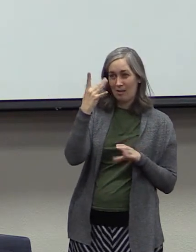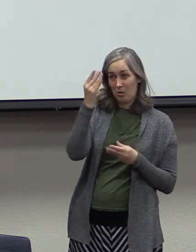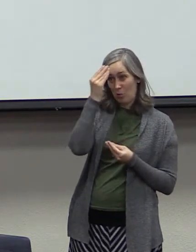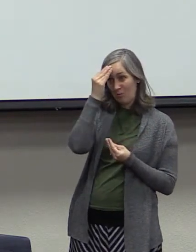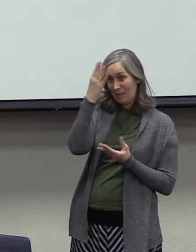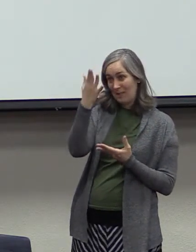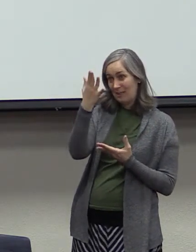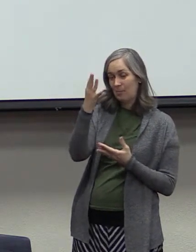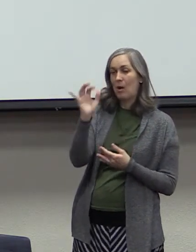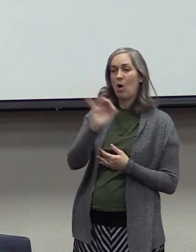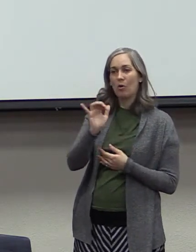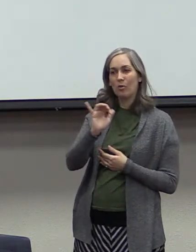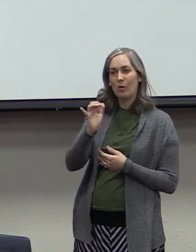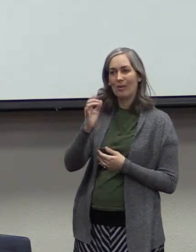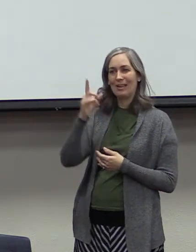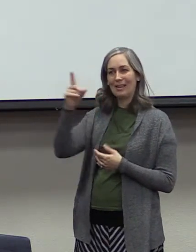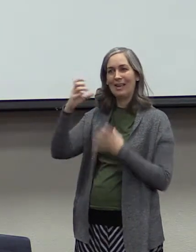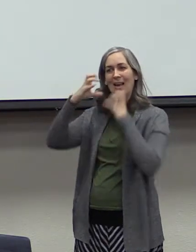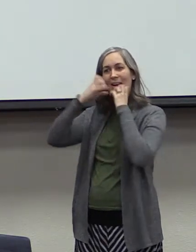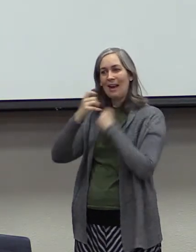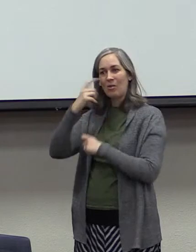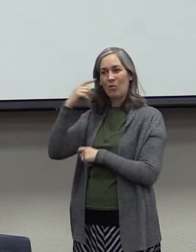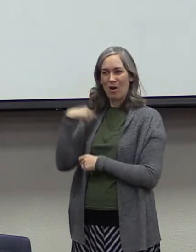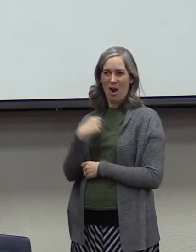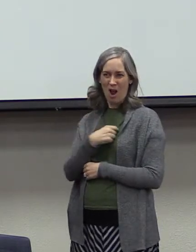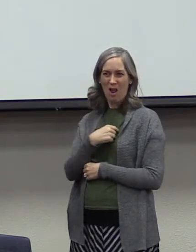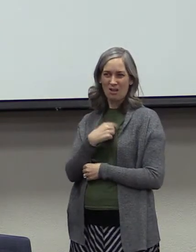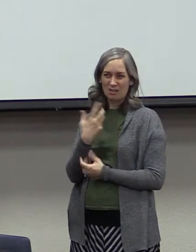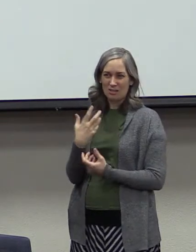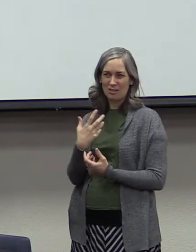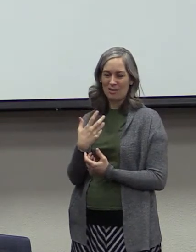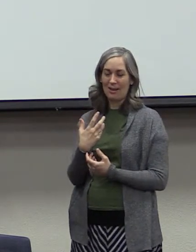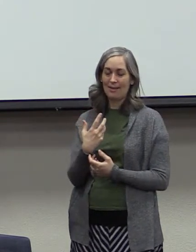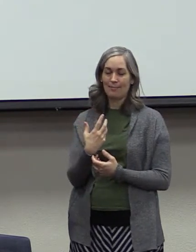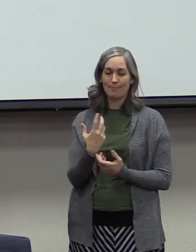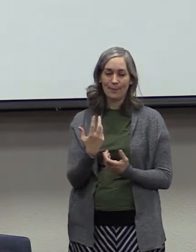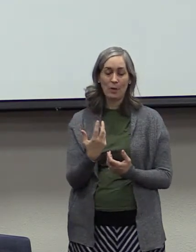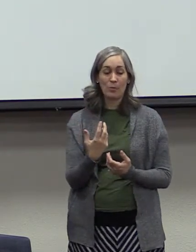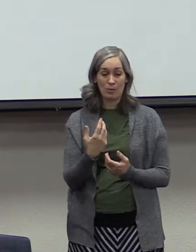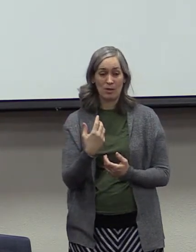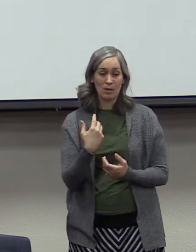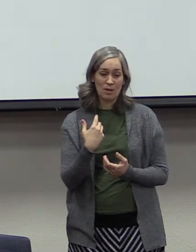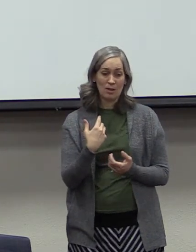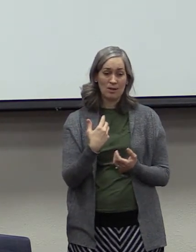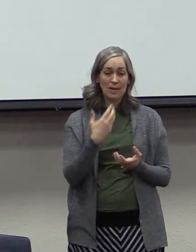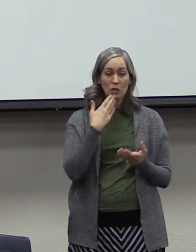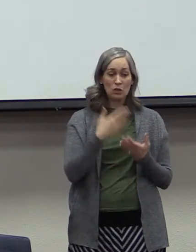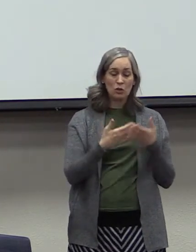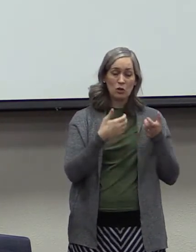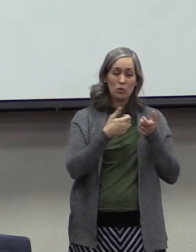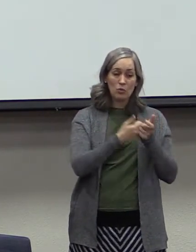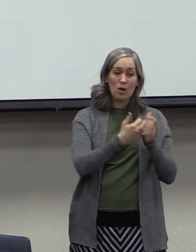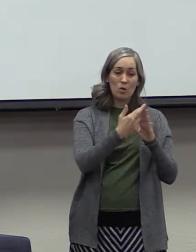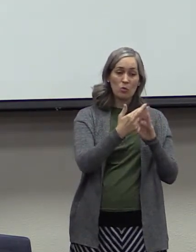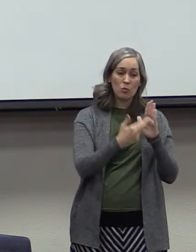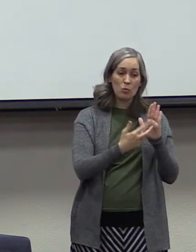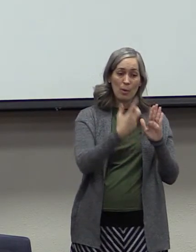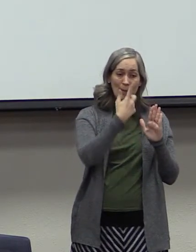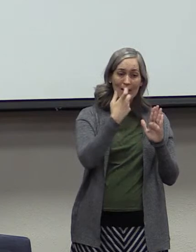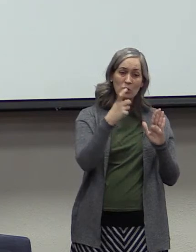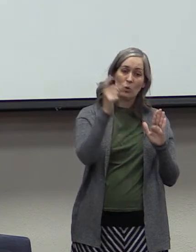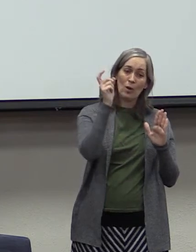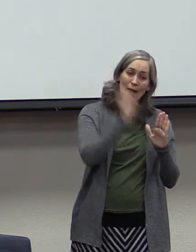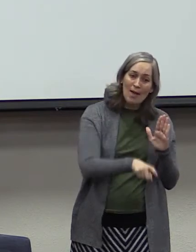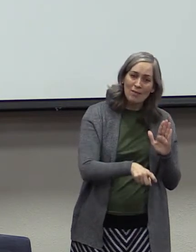cares for us? It's one thing to follow the rules just because you have to. It's another thing to do it because you love